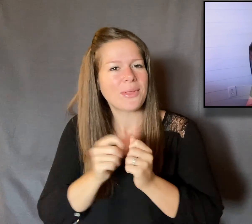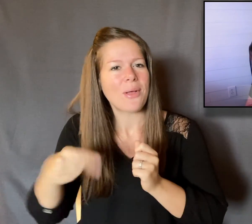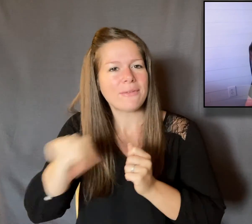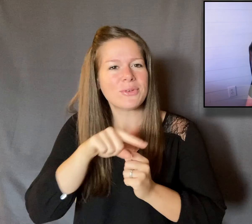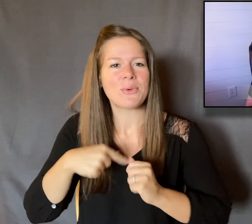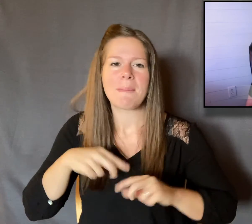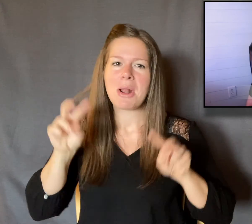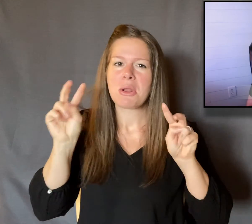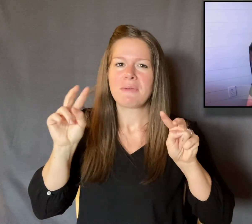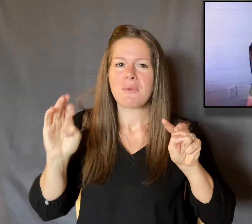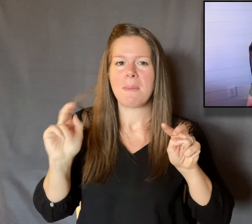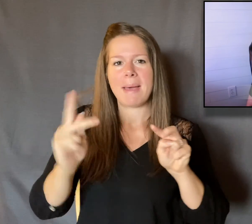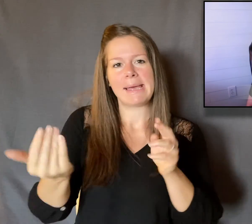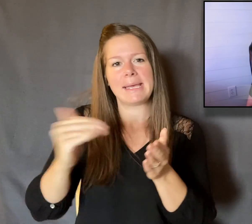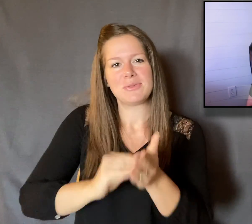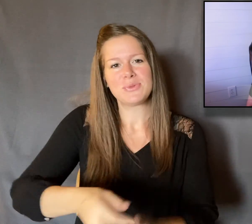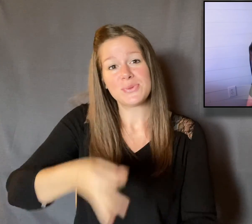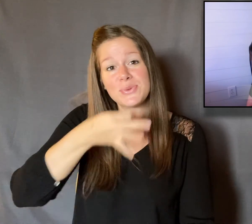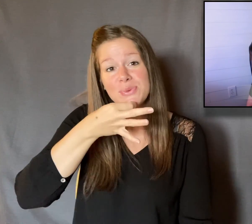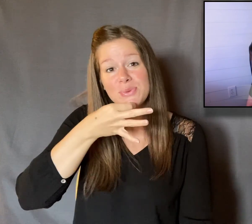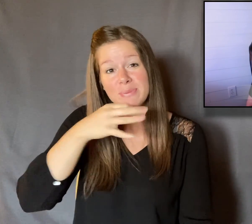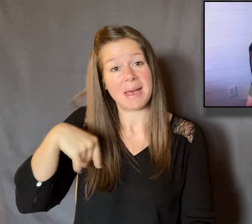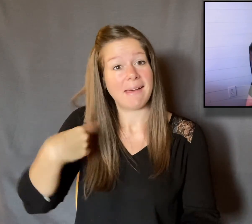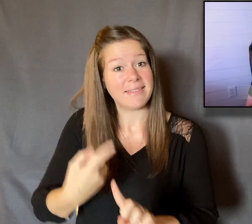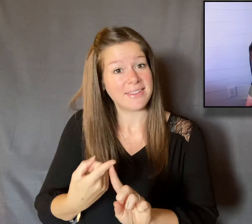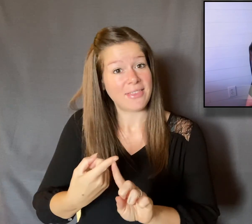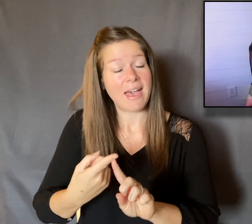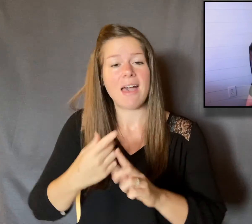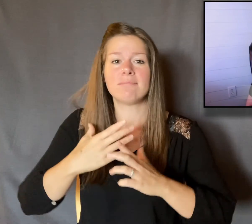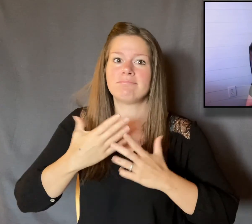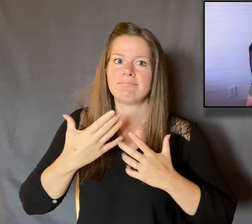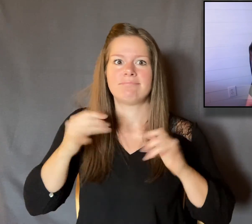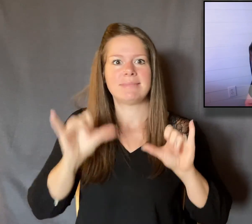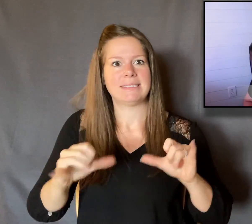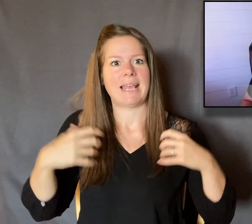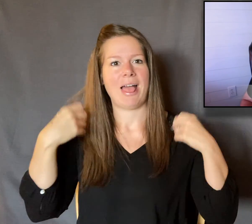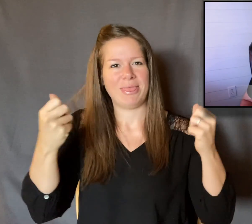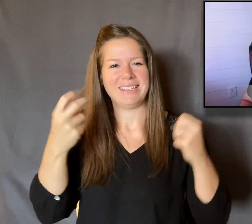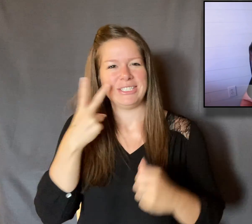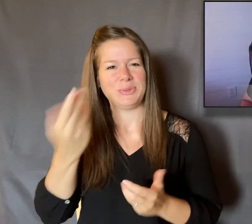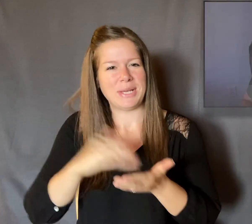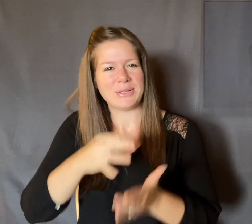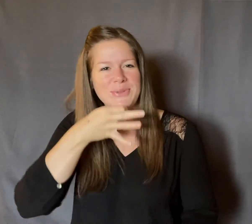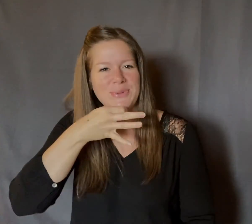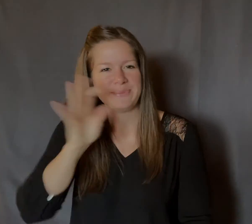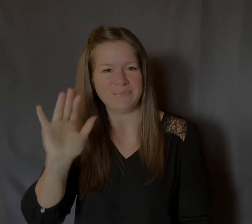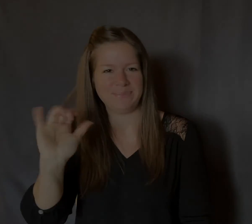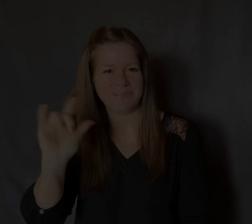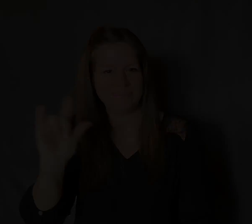to being back with you in several weeks. And until then, be well, and we'll see you guys soon. Bye.